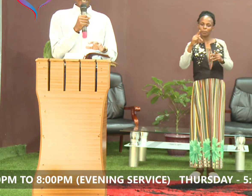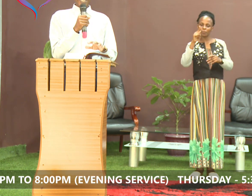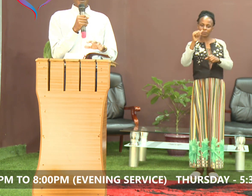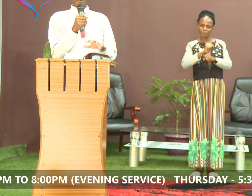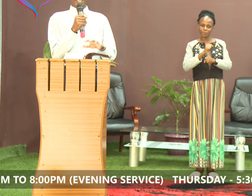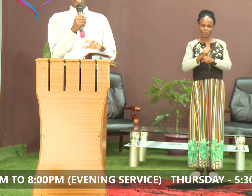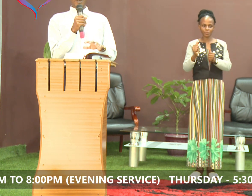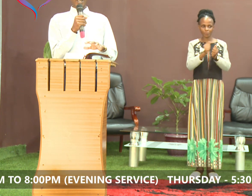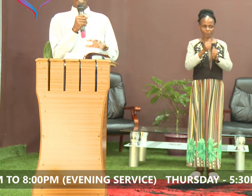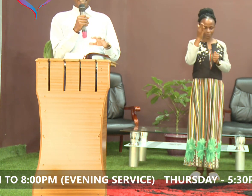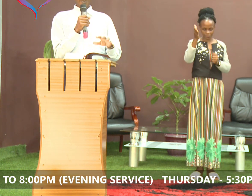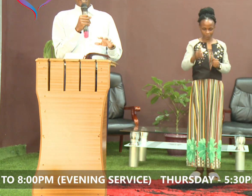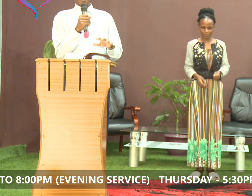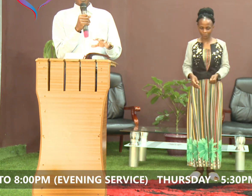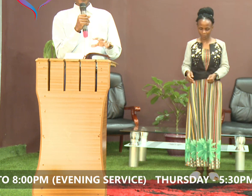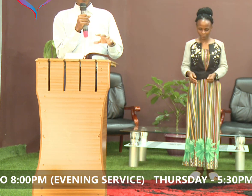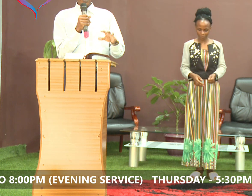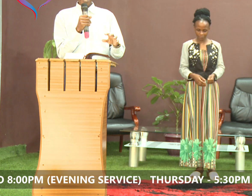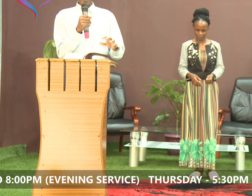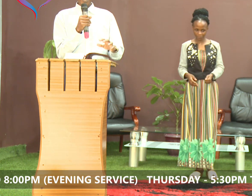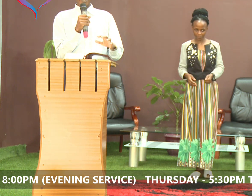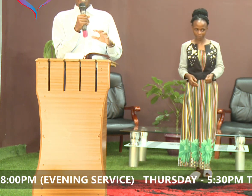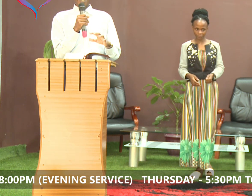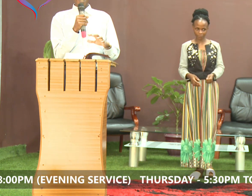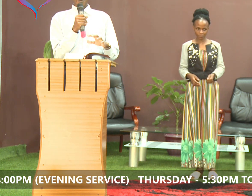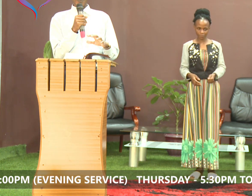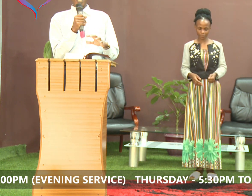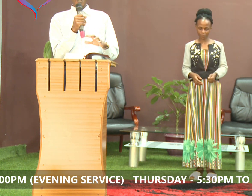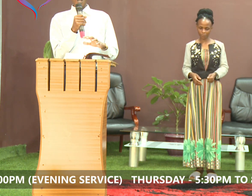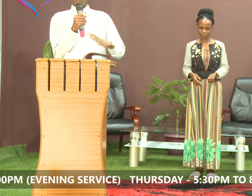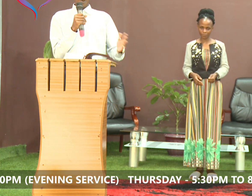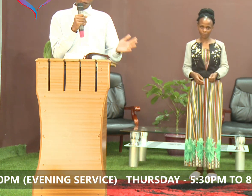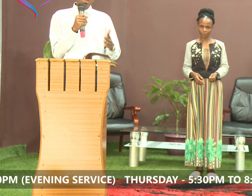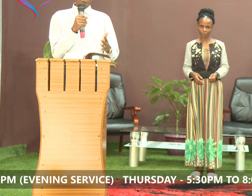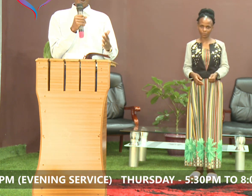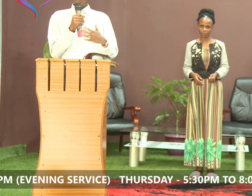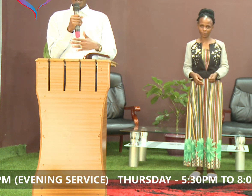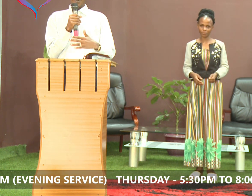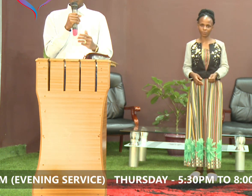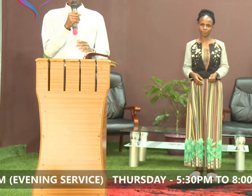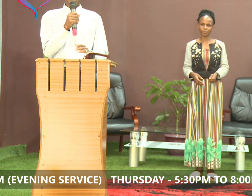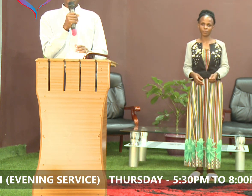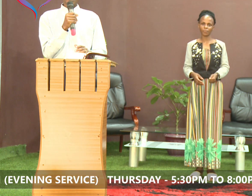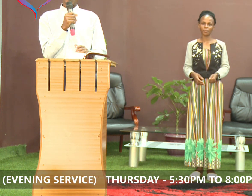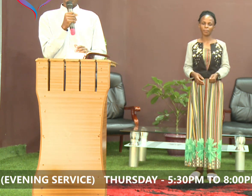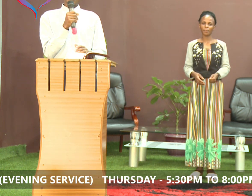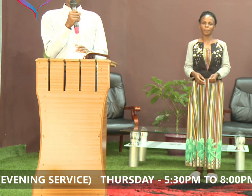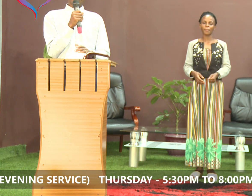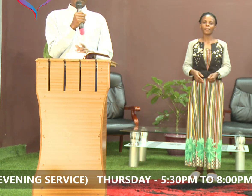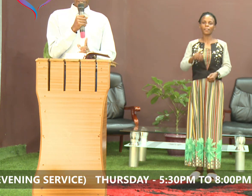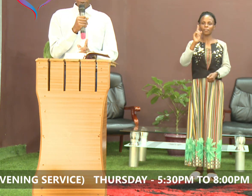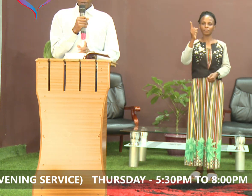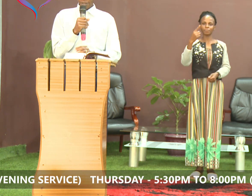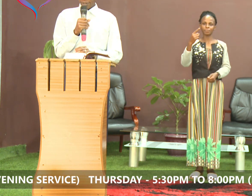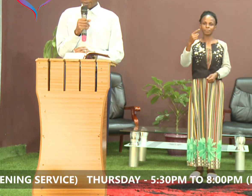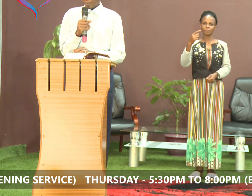ez'enjawulo ez'abantu engeri gye bawulirizaamu era bwe nazikubulira ojja kutegeera mukyala waagwa mweruwa oba mwami waali mweruwa. Number